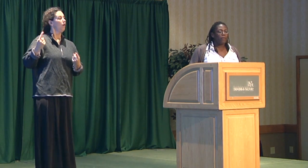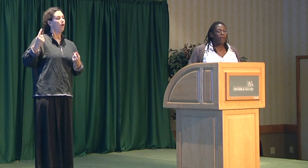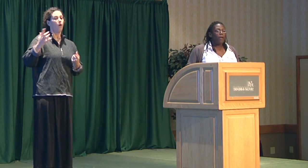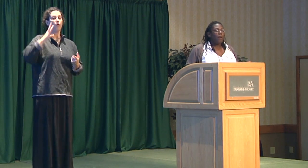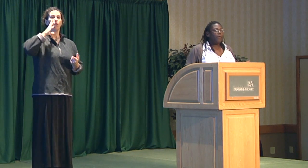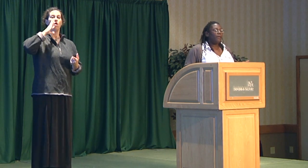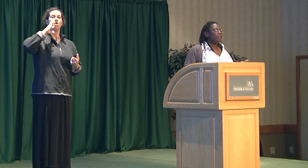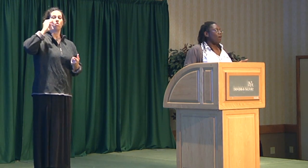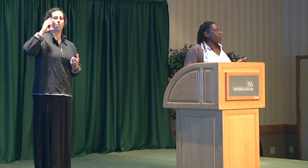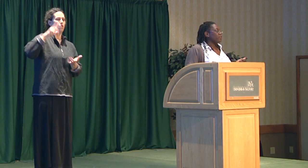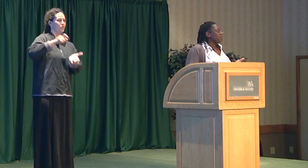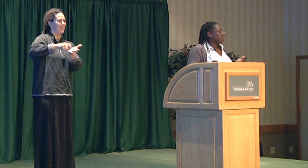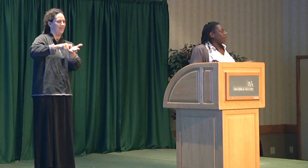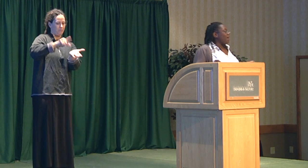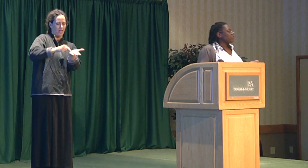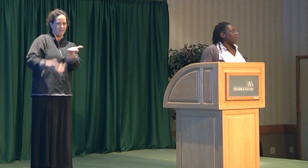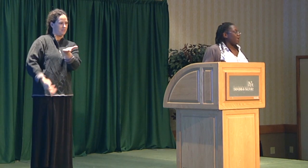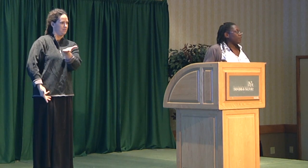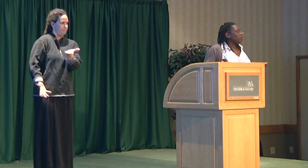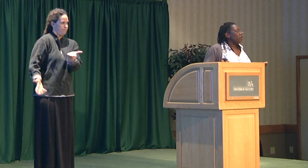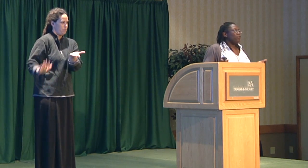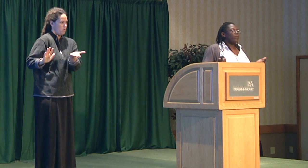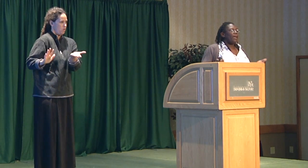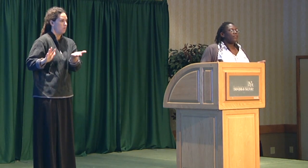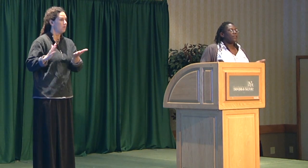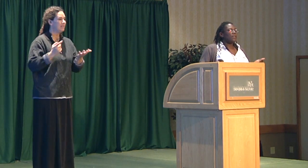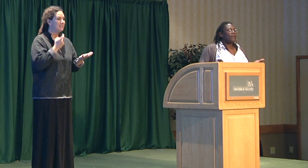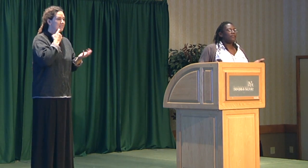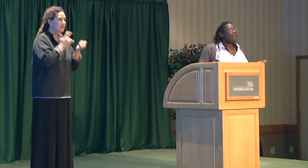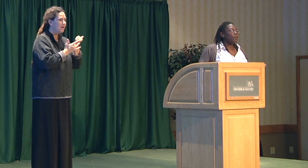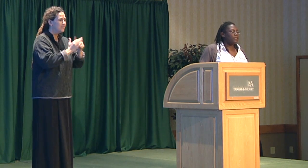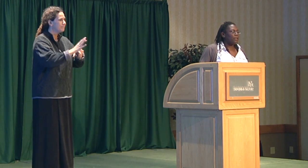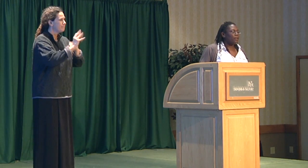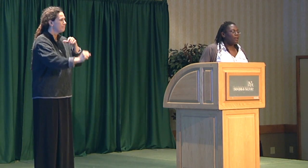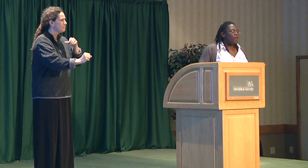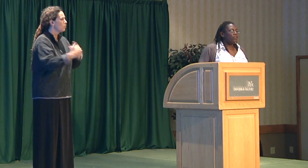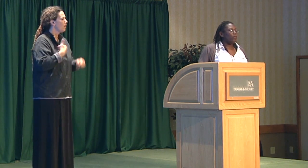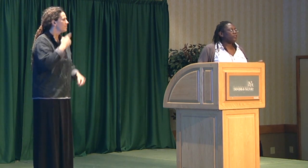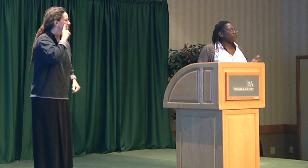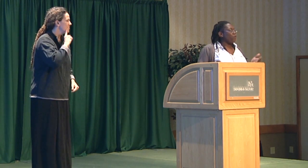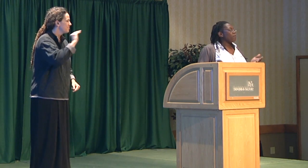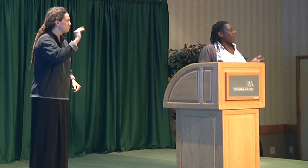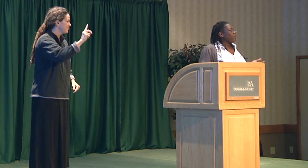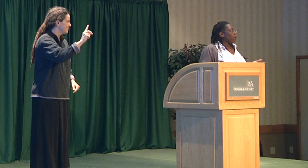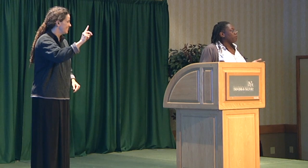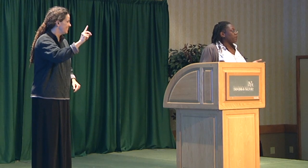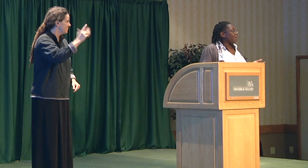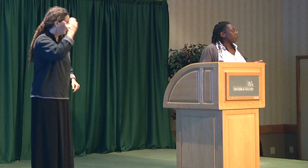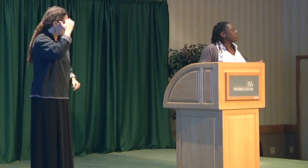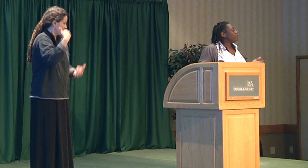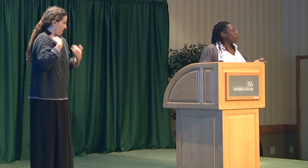verbal. But in our recent technology age, we have things like DeafMD, which is a form of